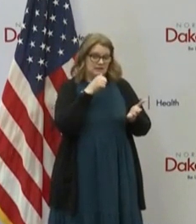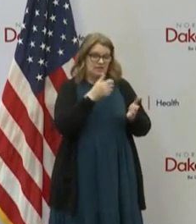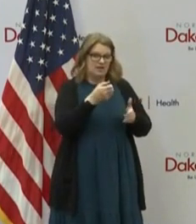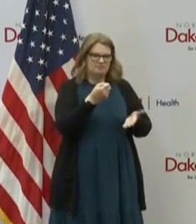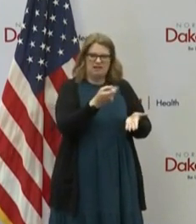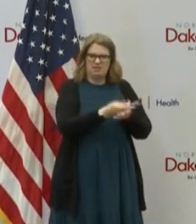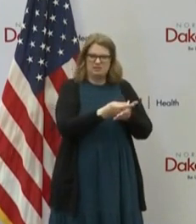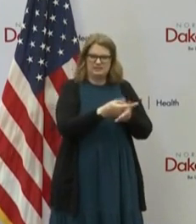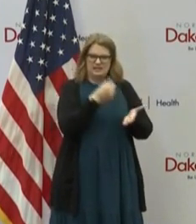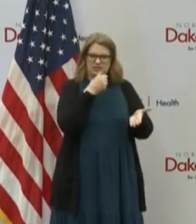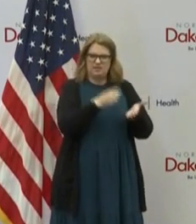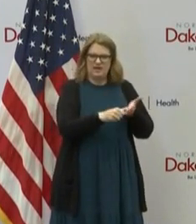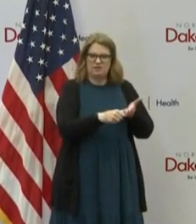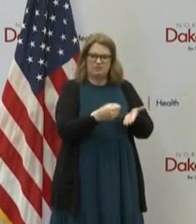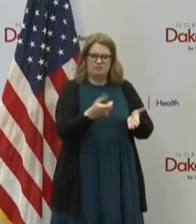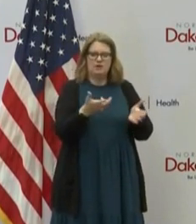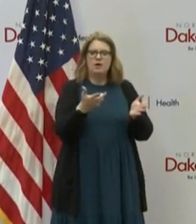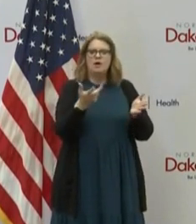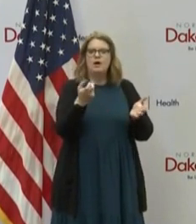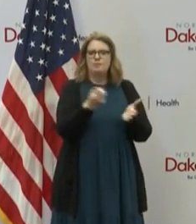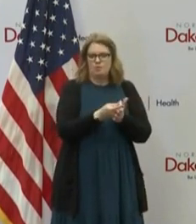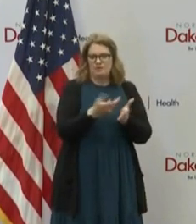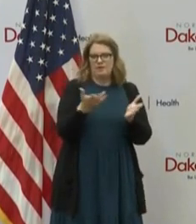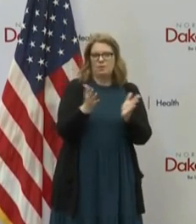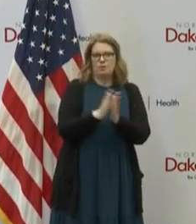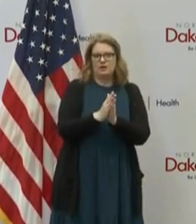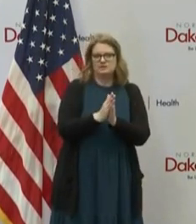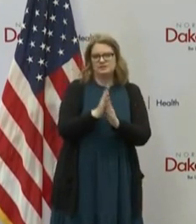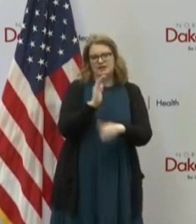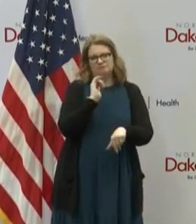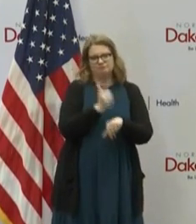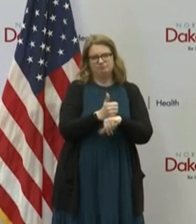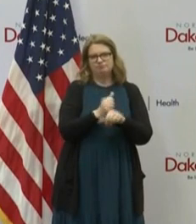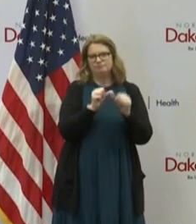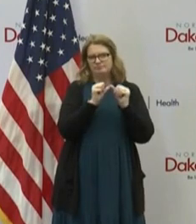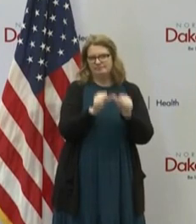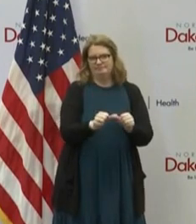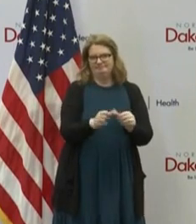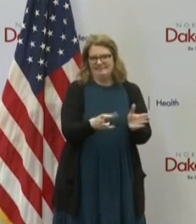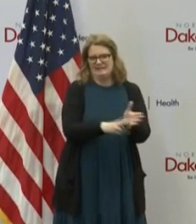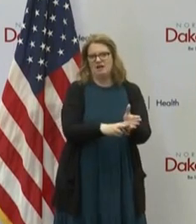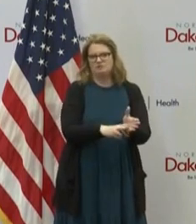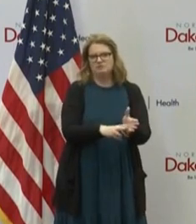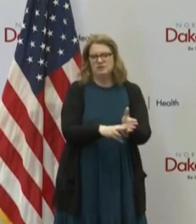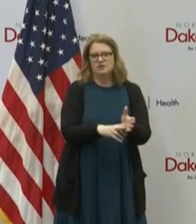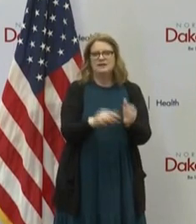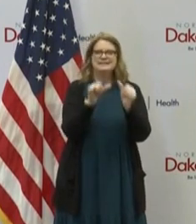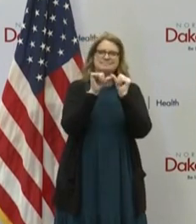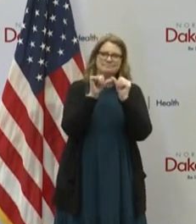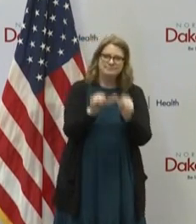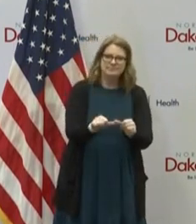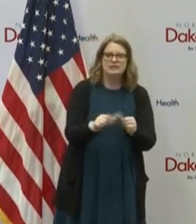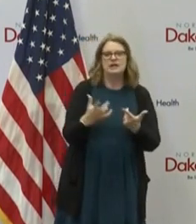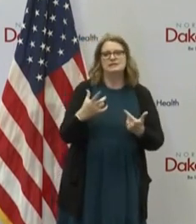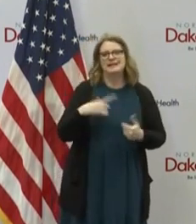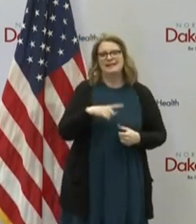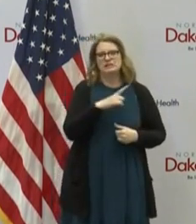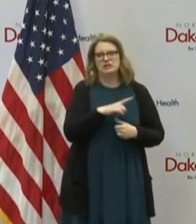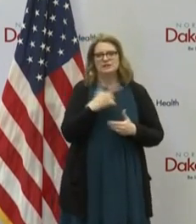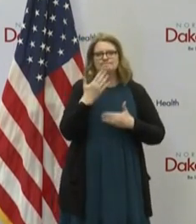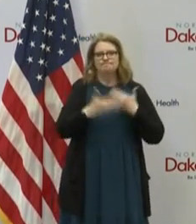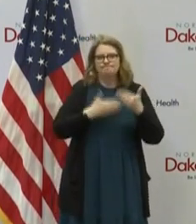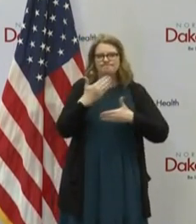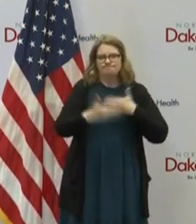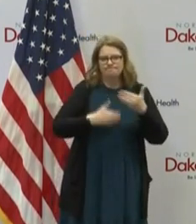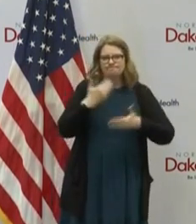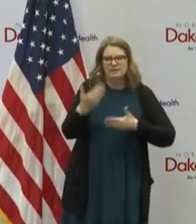today, approving that request from Chris Jones. It takes effect today, and then that will remain in effect as the legislature works through the